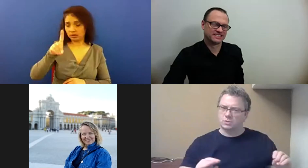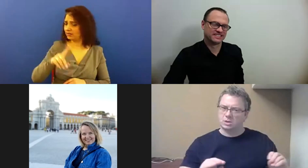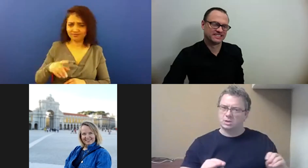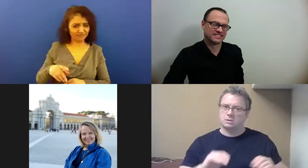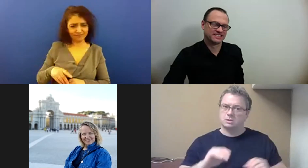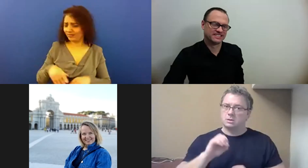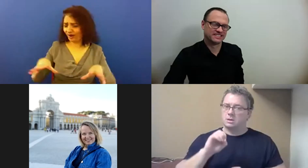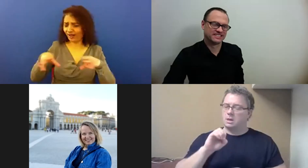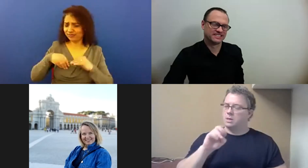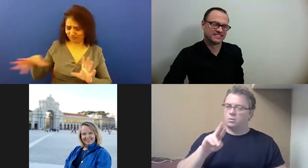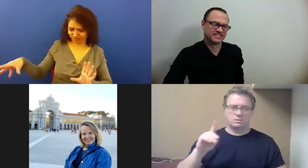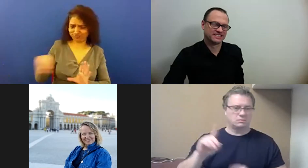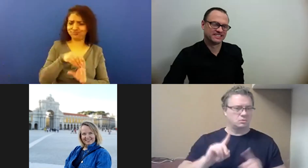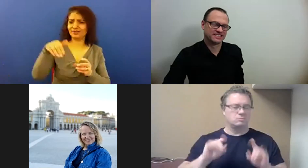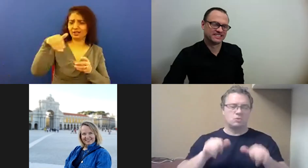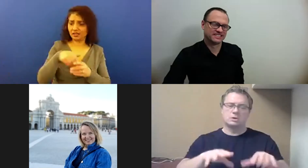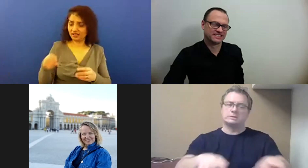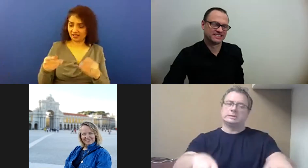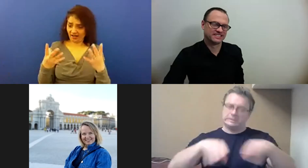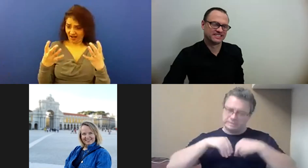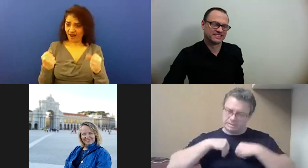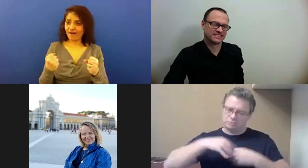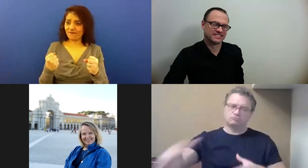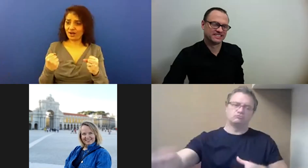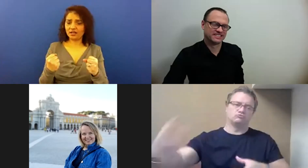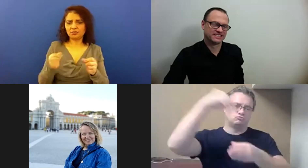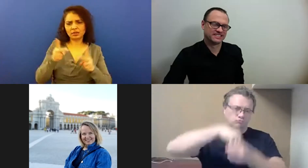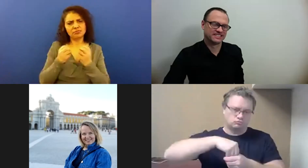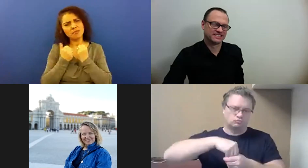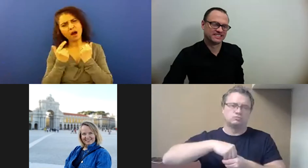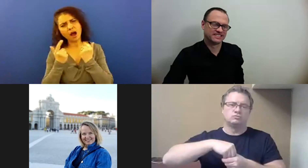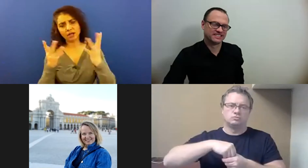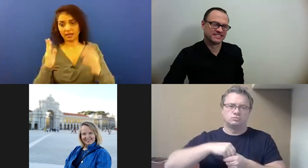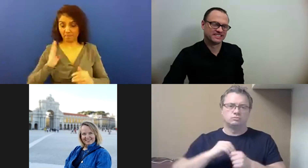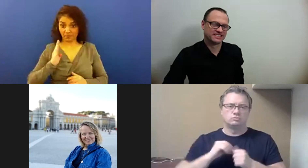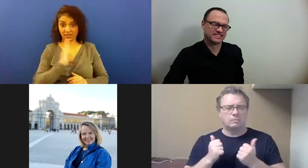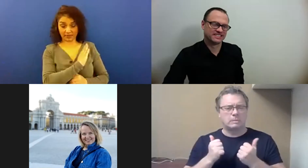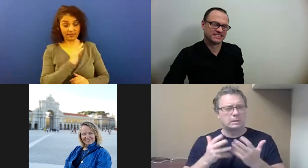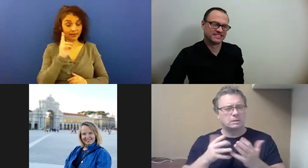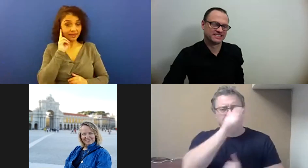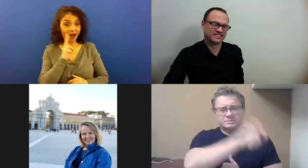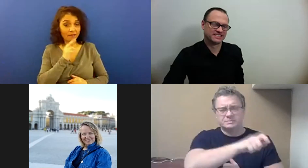children, for the future. And the EUD fully accepted my proposal.